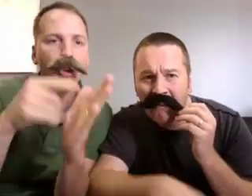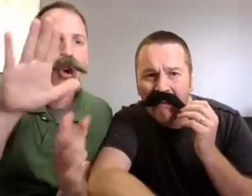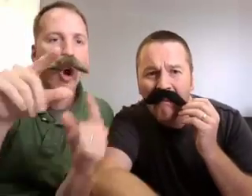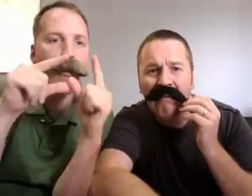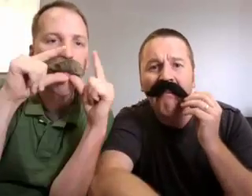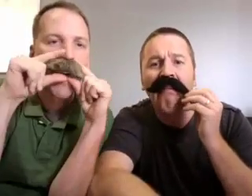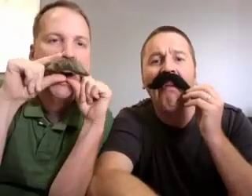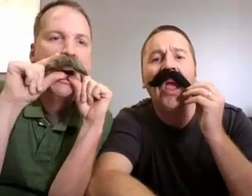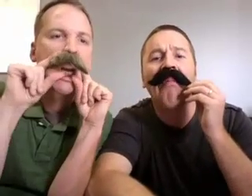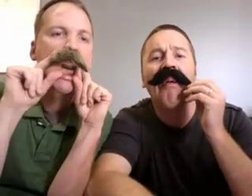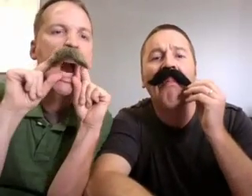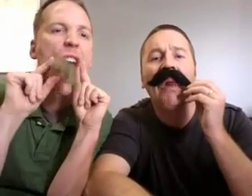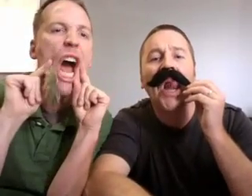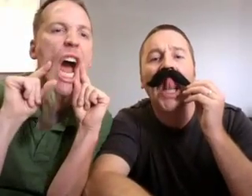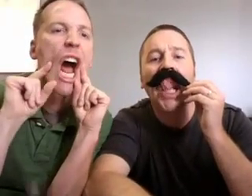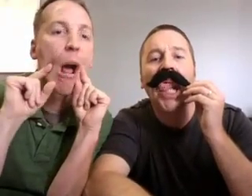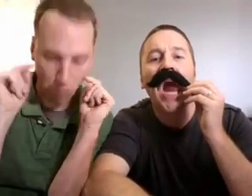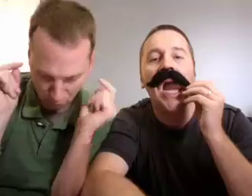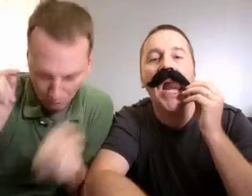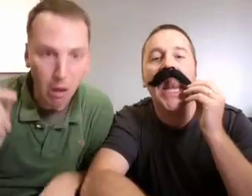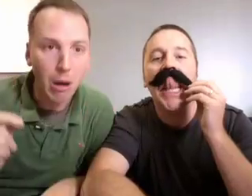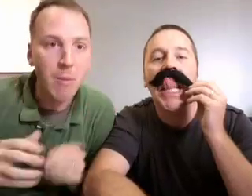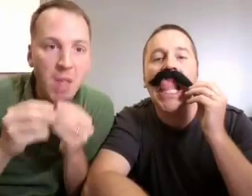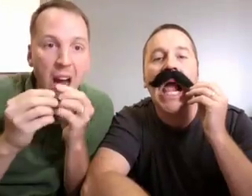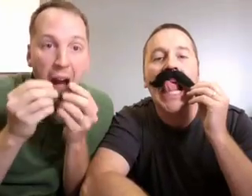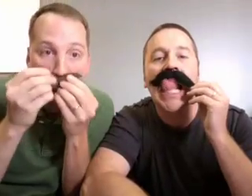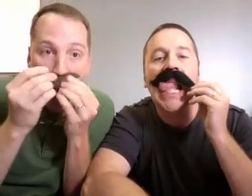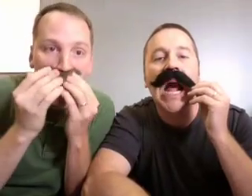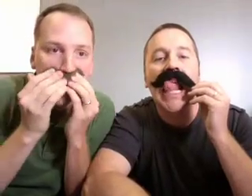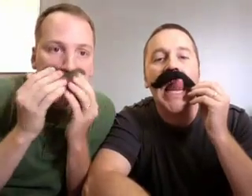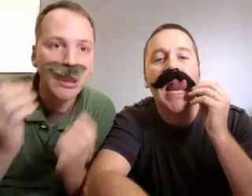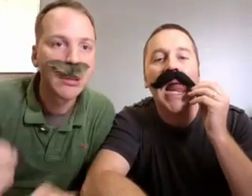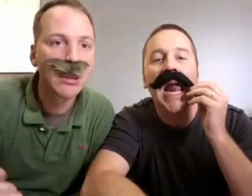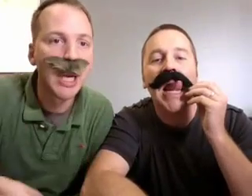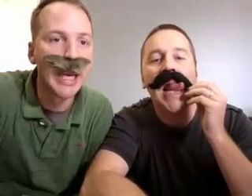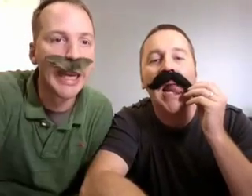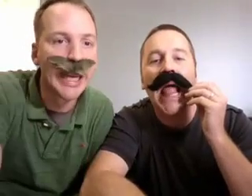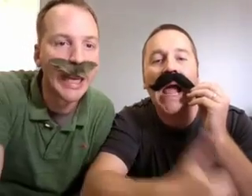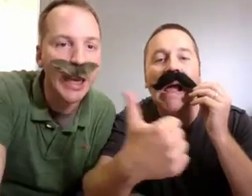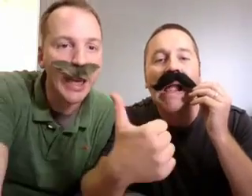Yeah. Sponsor your mustachios. Yum, yum, yum. I gotta clean my stash up.